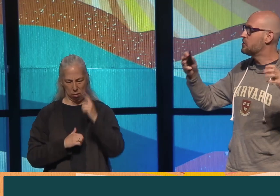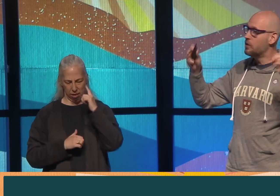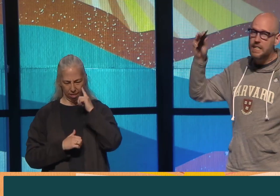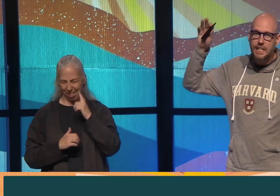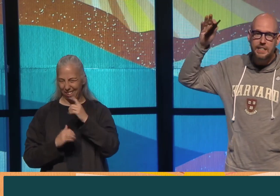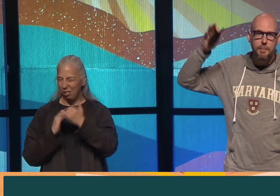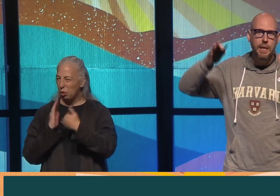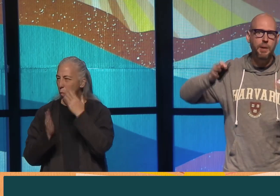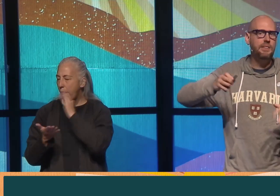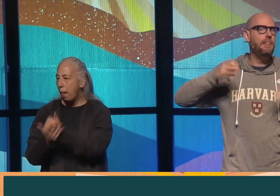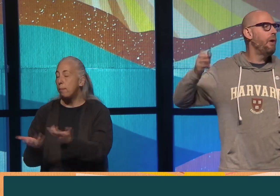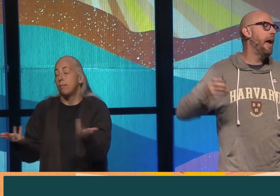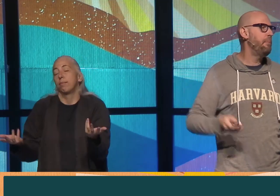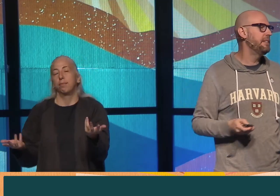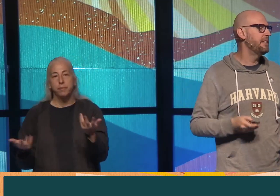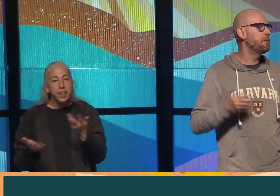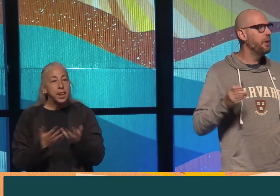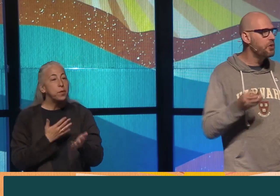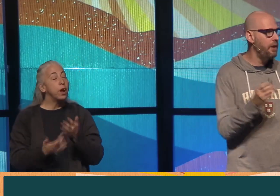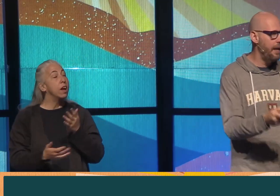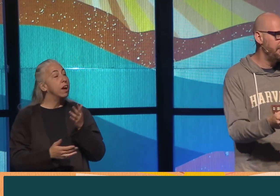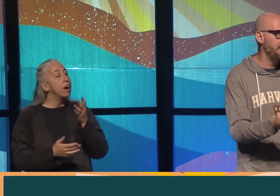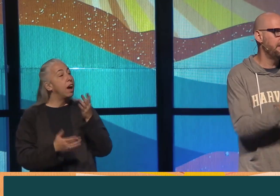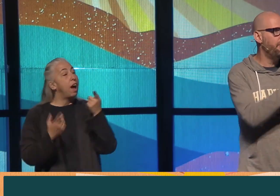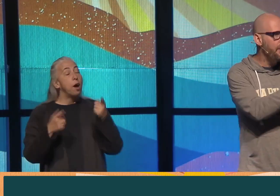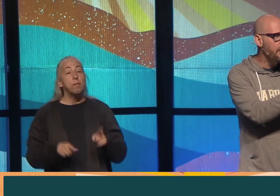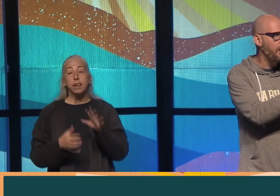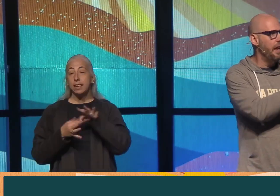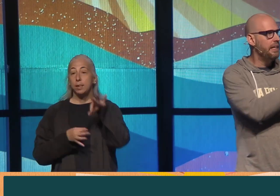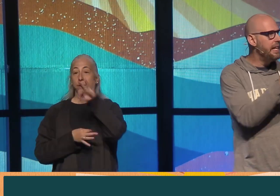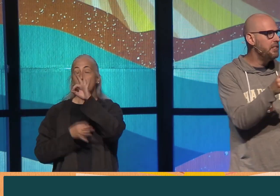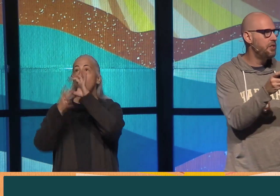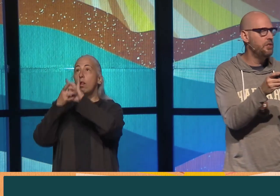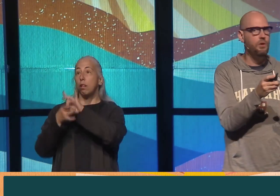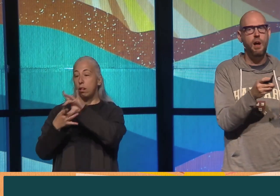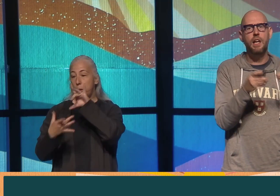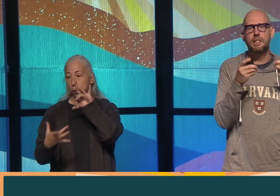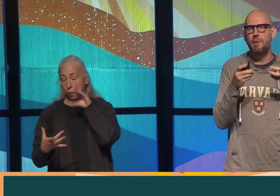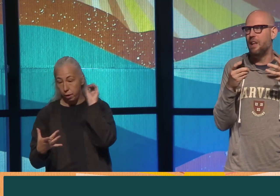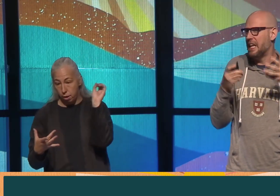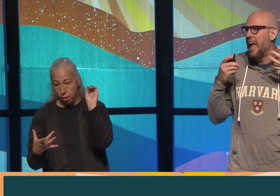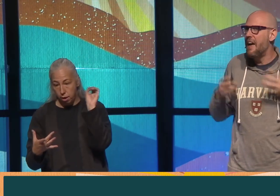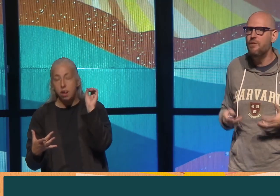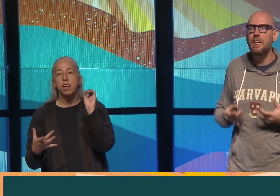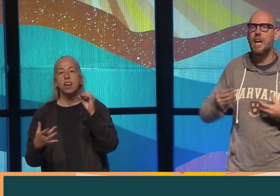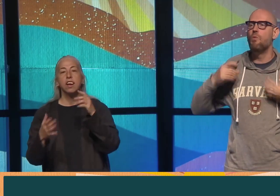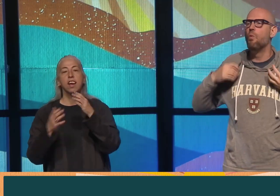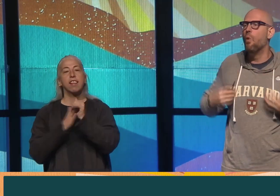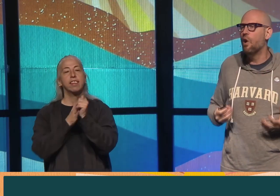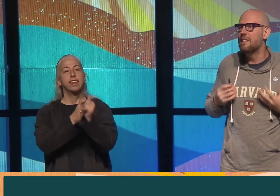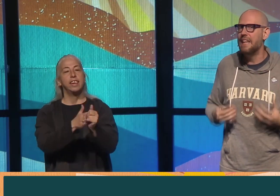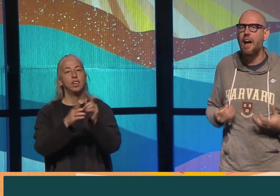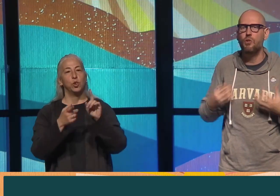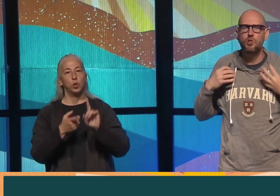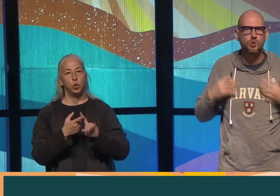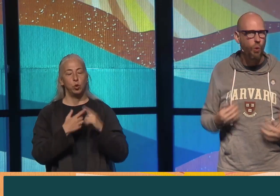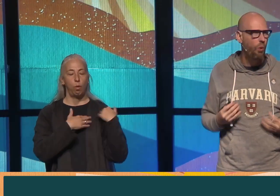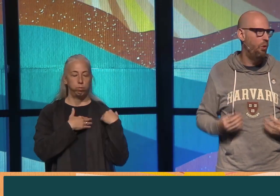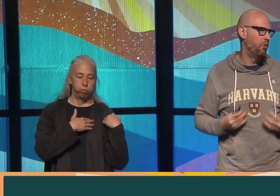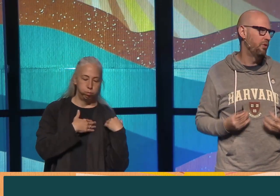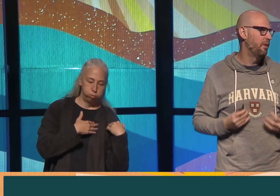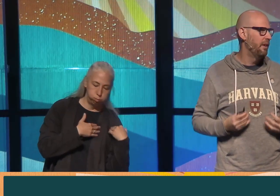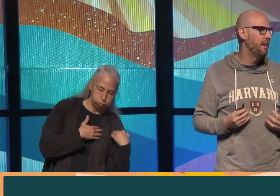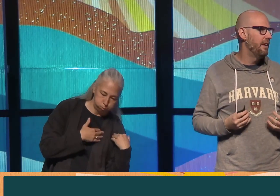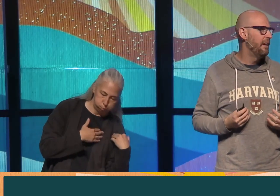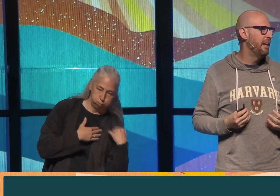the idea. And so these things then become progressive. And then what happens is spiritual emptiness, fear, leads to a like heavy and worn down